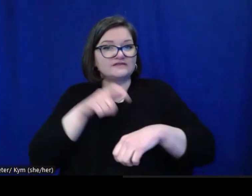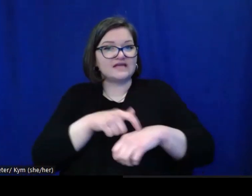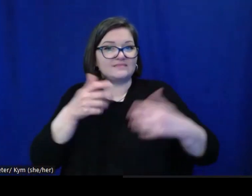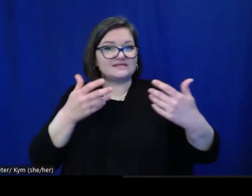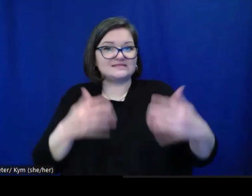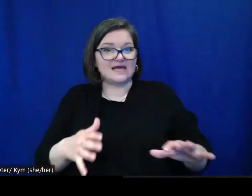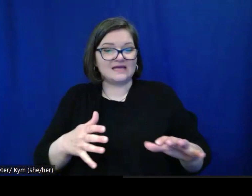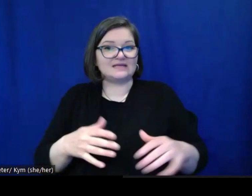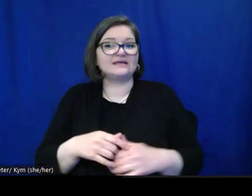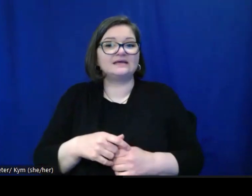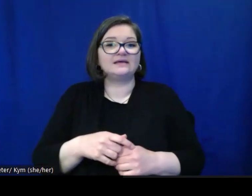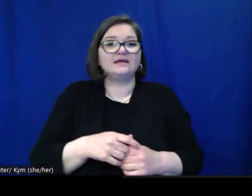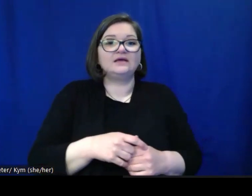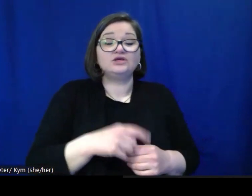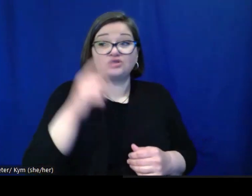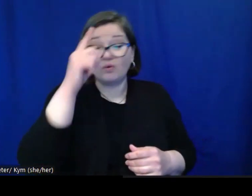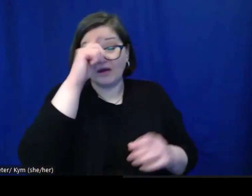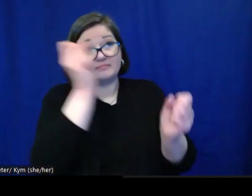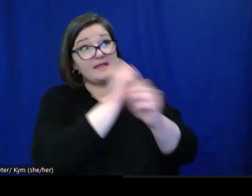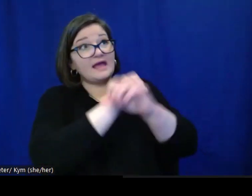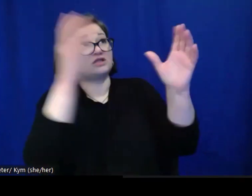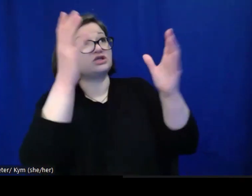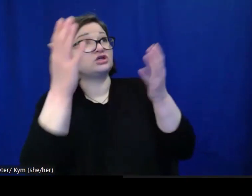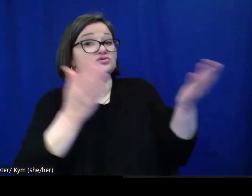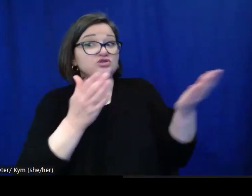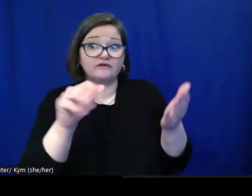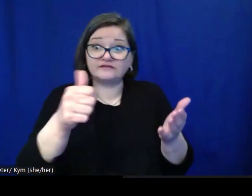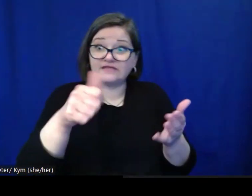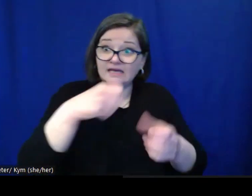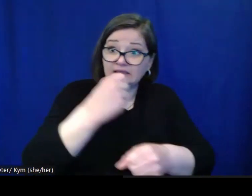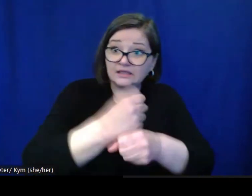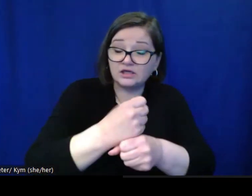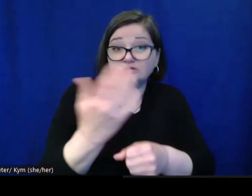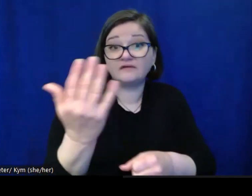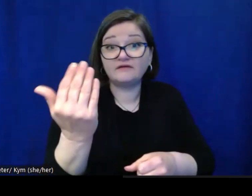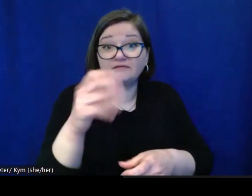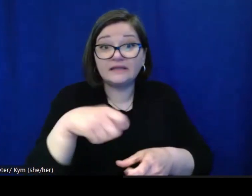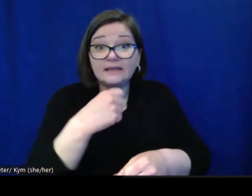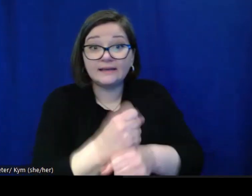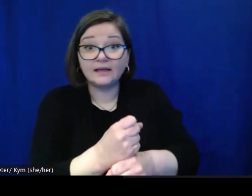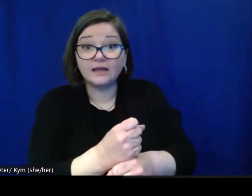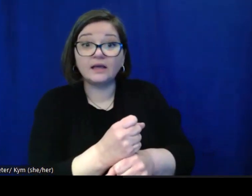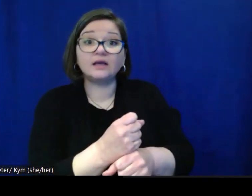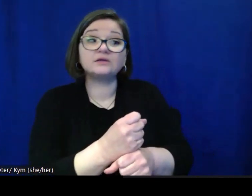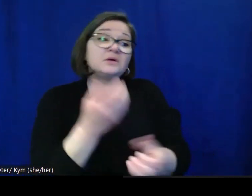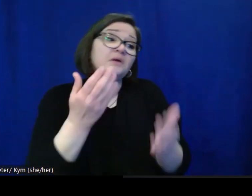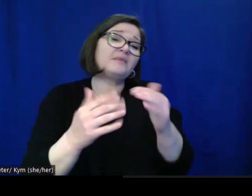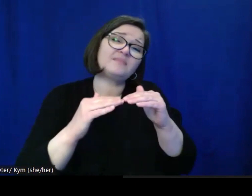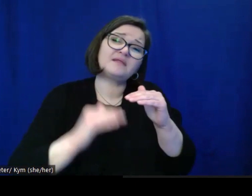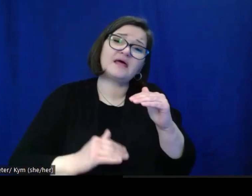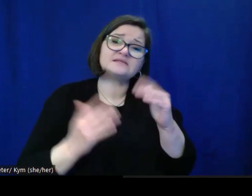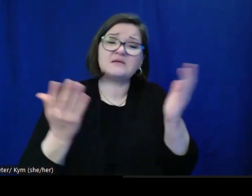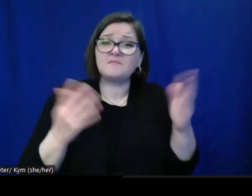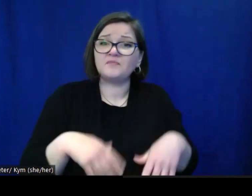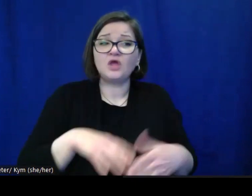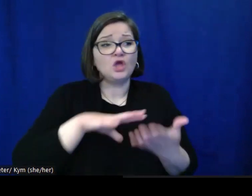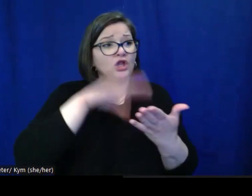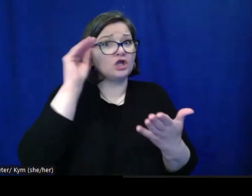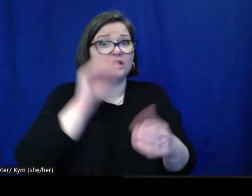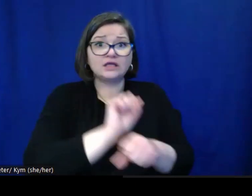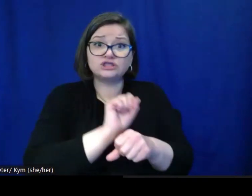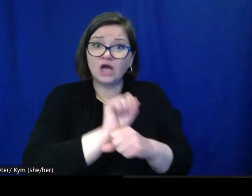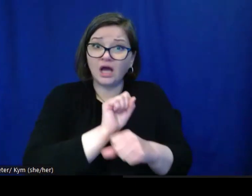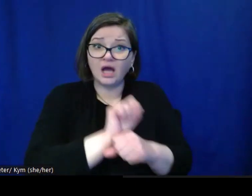Okay, so imagine serving for 10, 15 years, maybe less, learning a job,